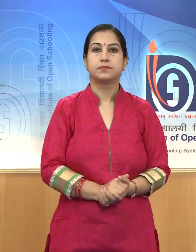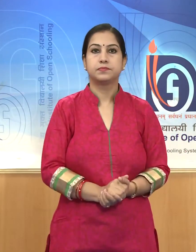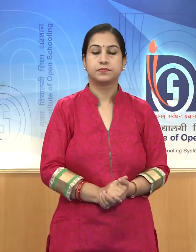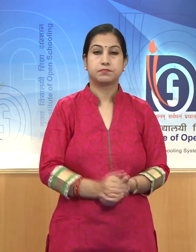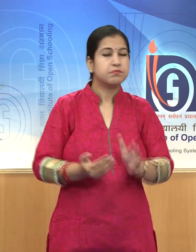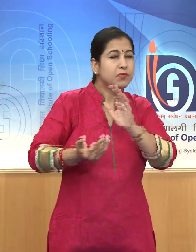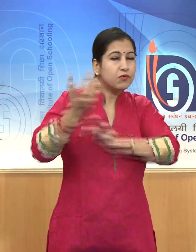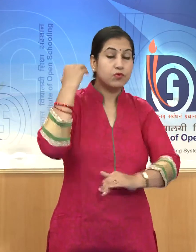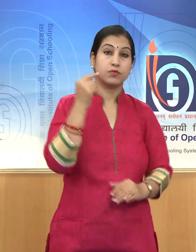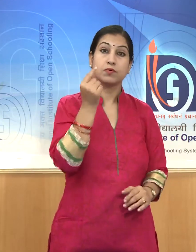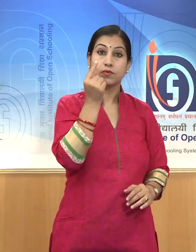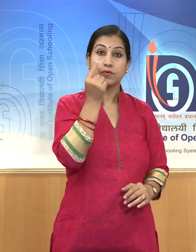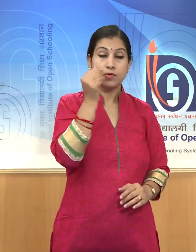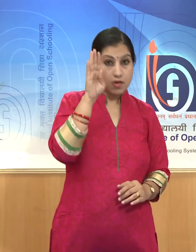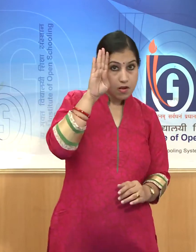Raja Ravi Verma of Kerala